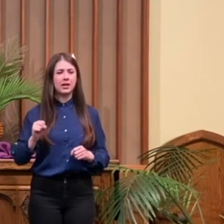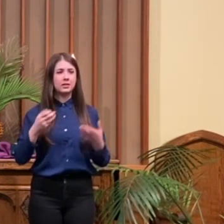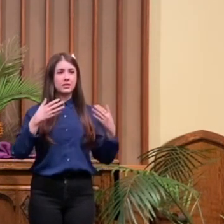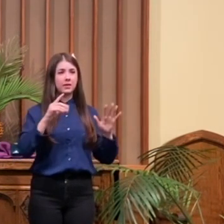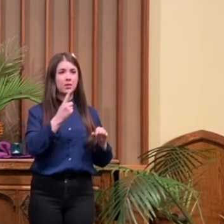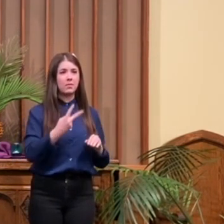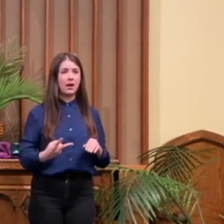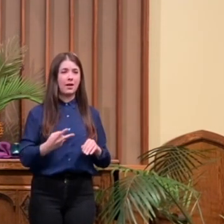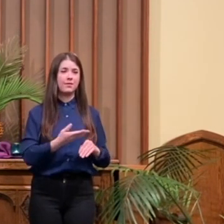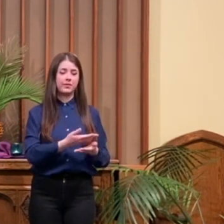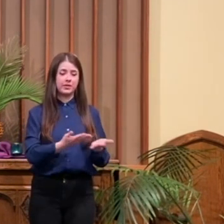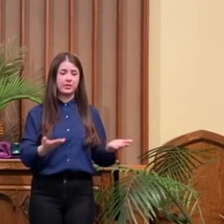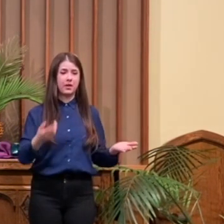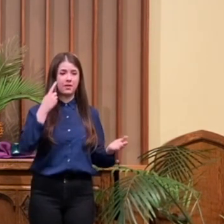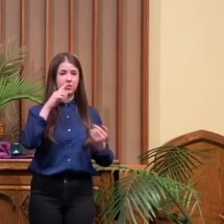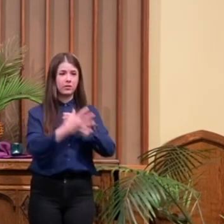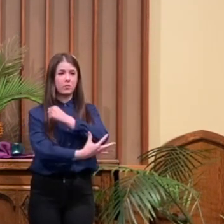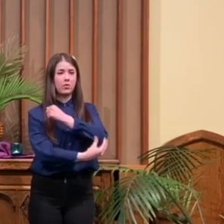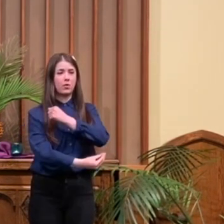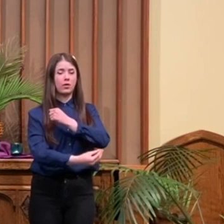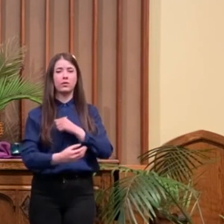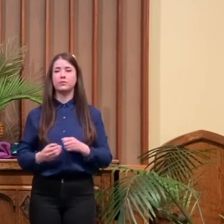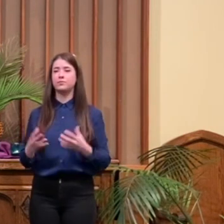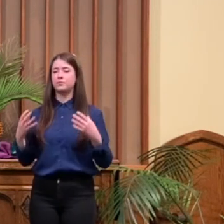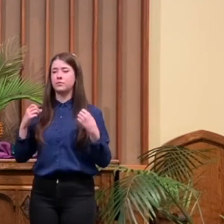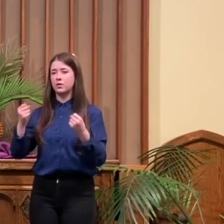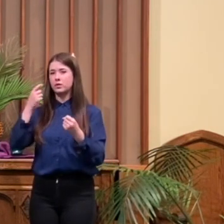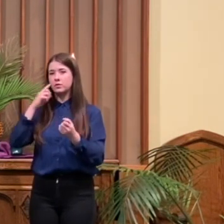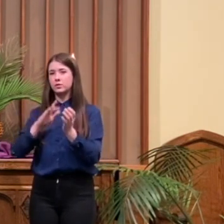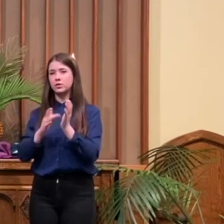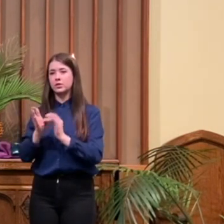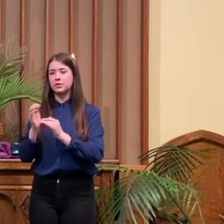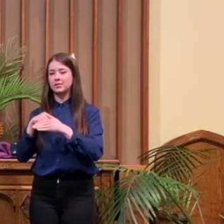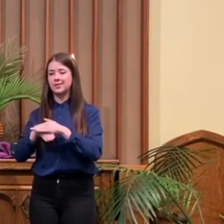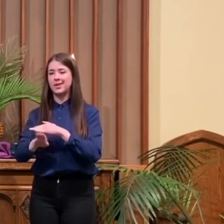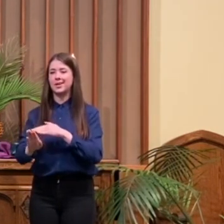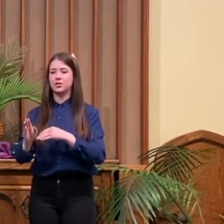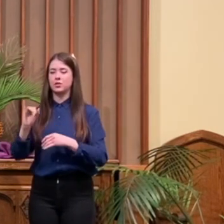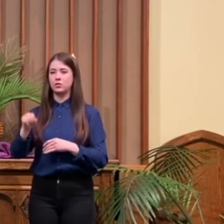to the poor. It took courage for Jesus to enter Jerusalem on a donkey.